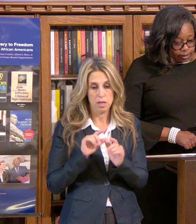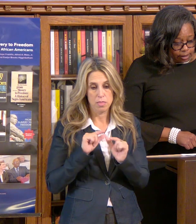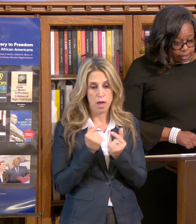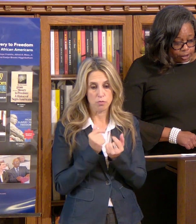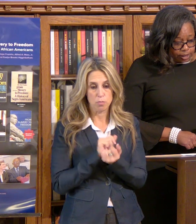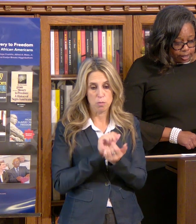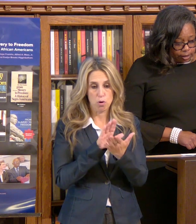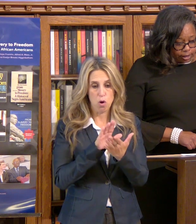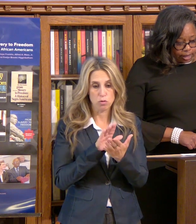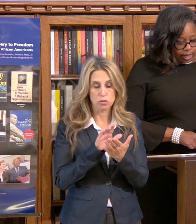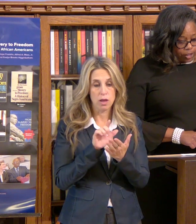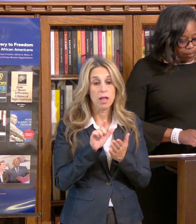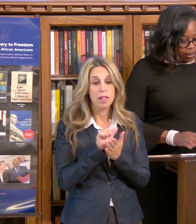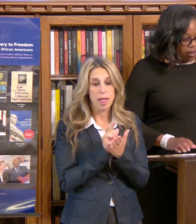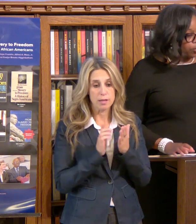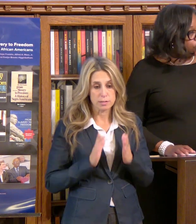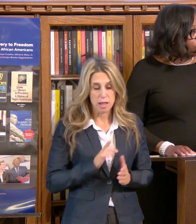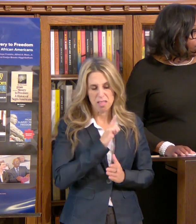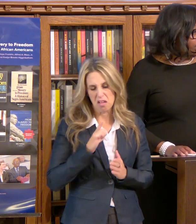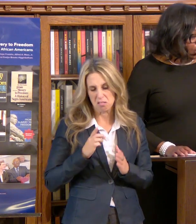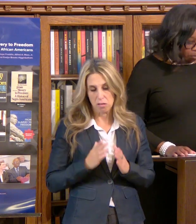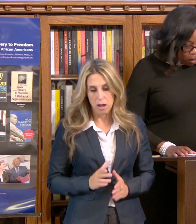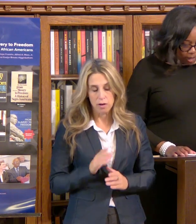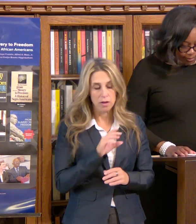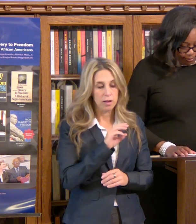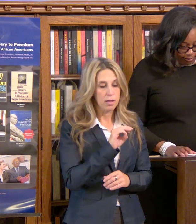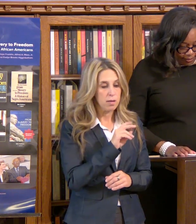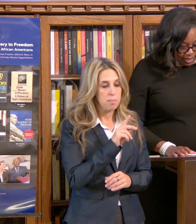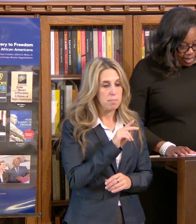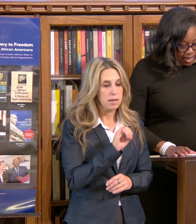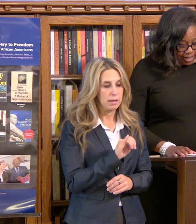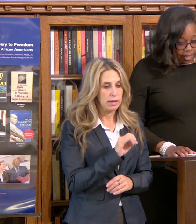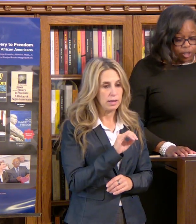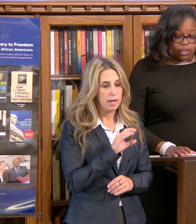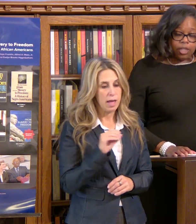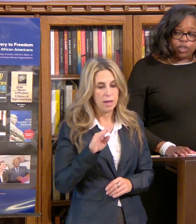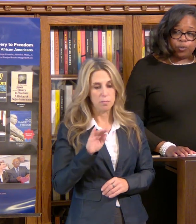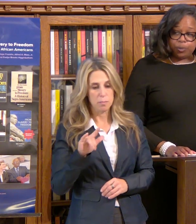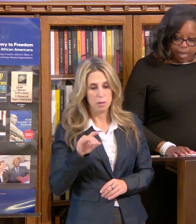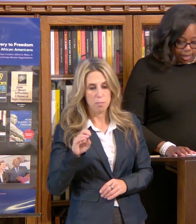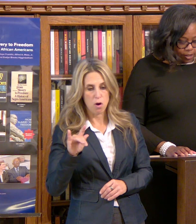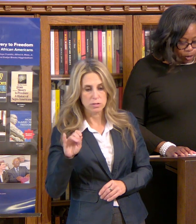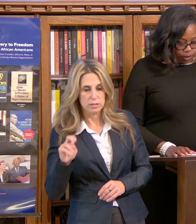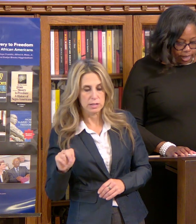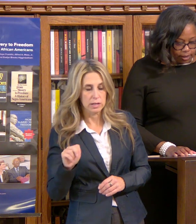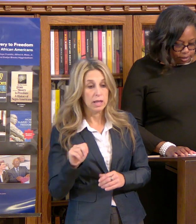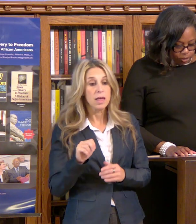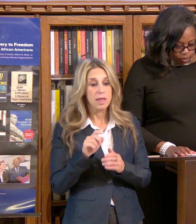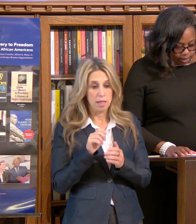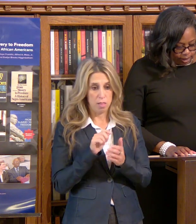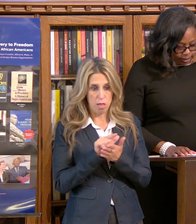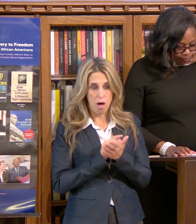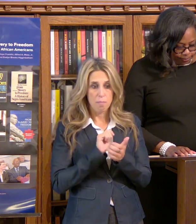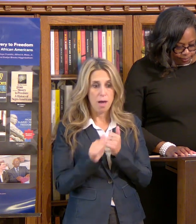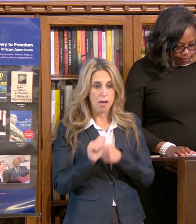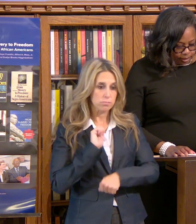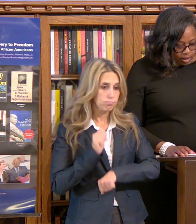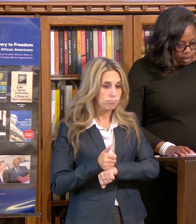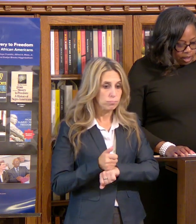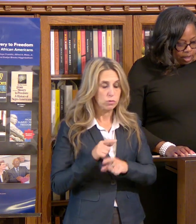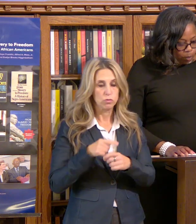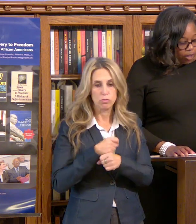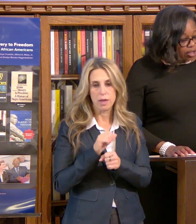legisl legislators hm Mickey mhaw and Bill Martin and legislation was passed to create the historic